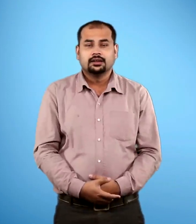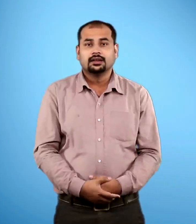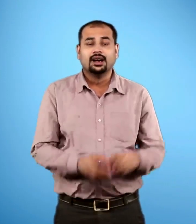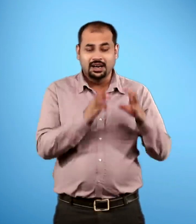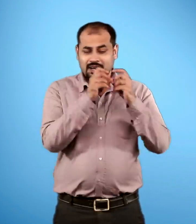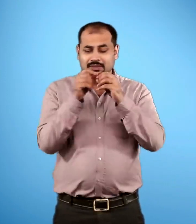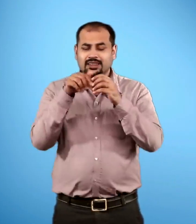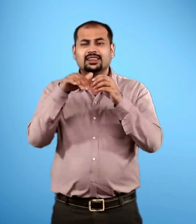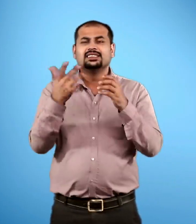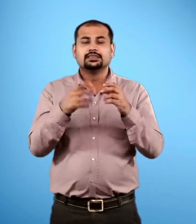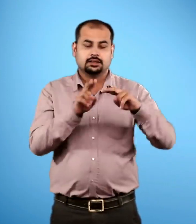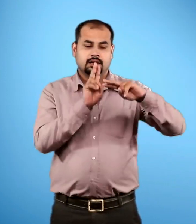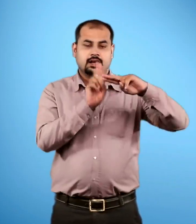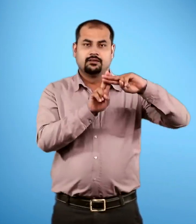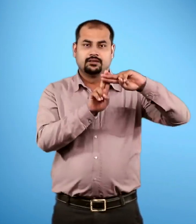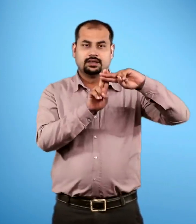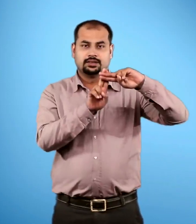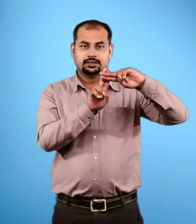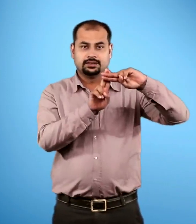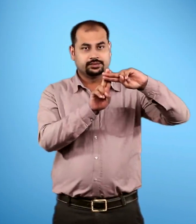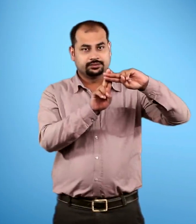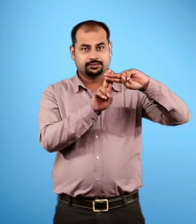We see the letter F